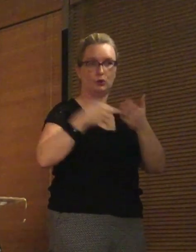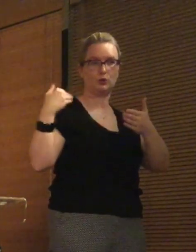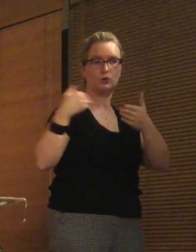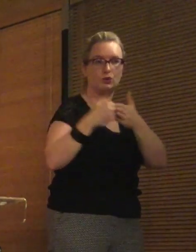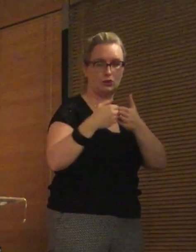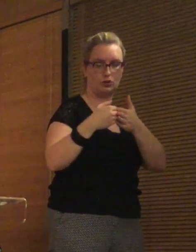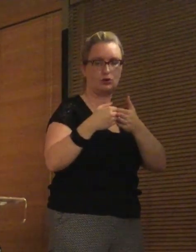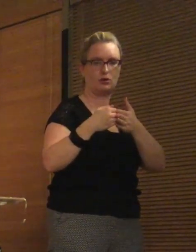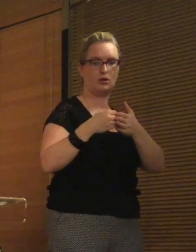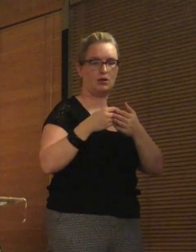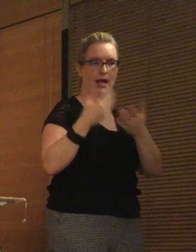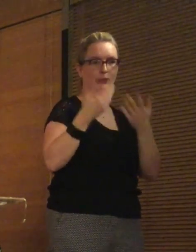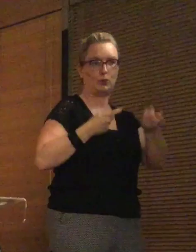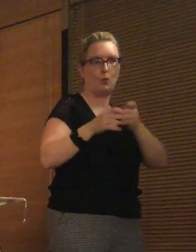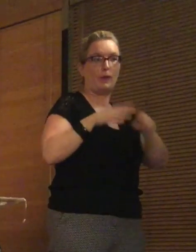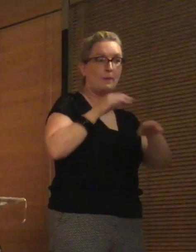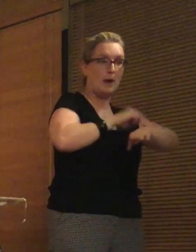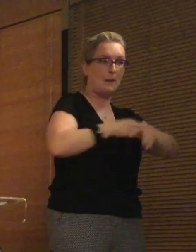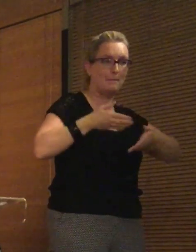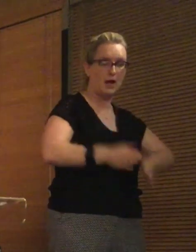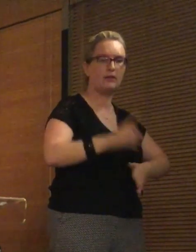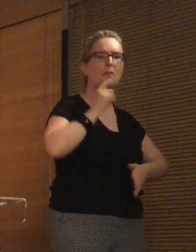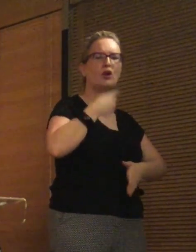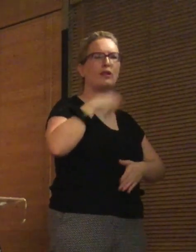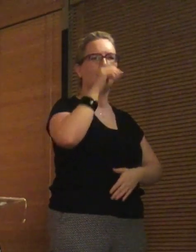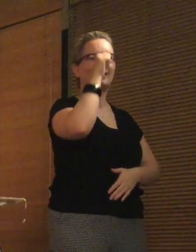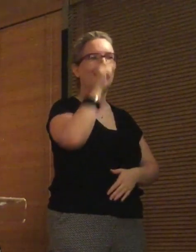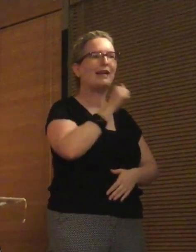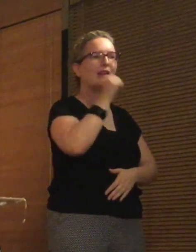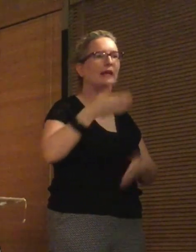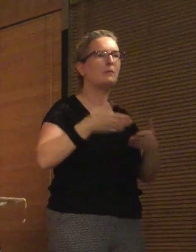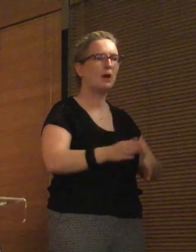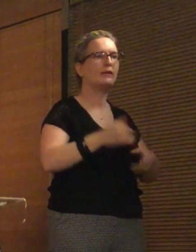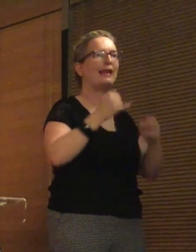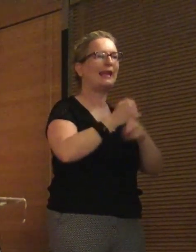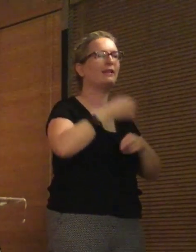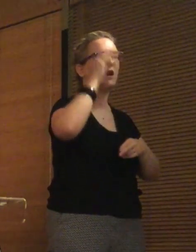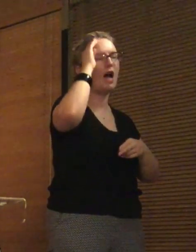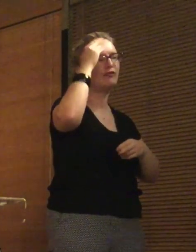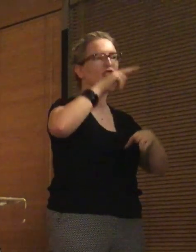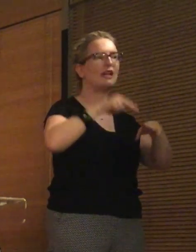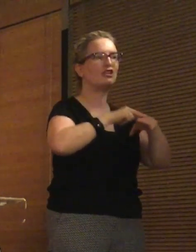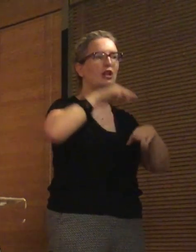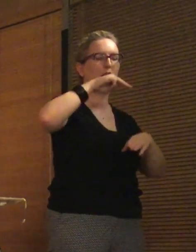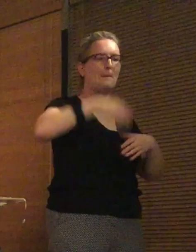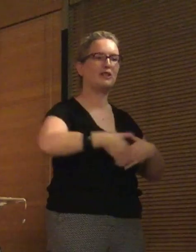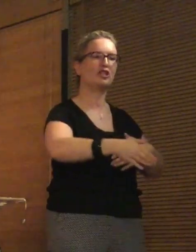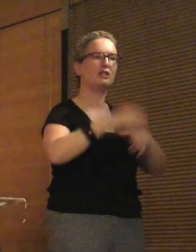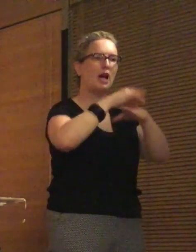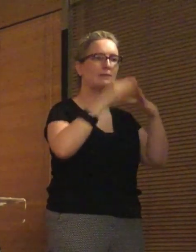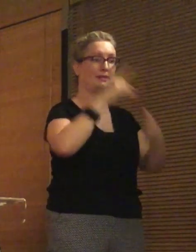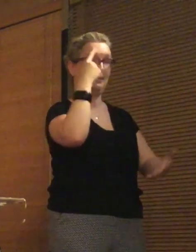with problem birth, the Catholic doctors of the National Maternity Hospital